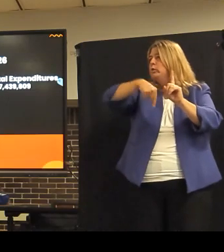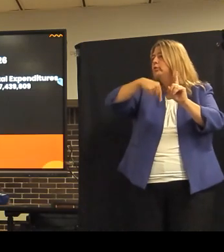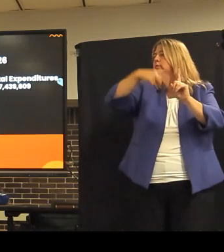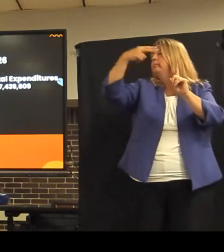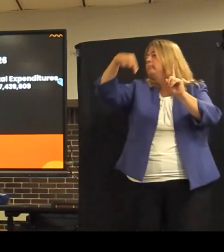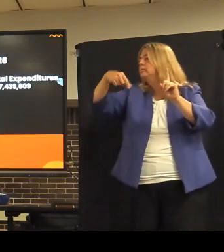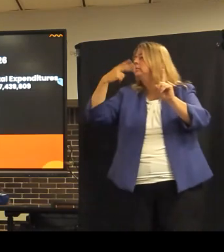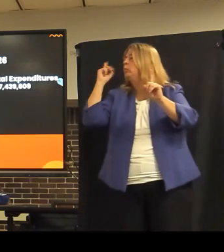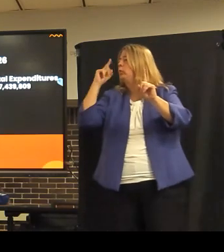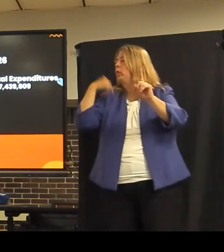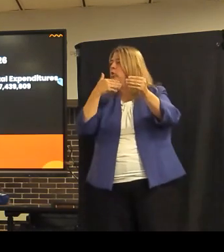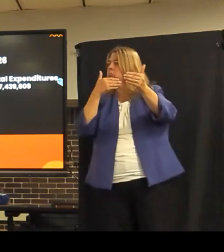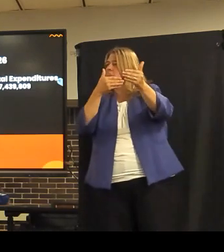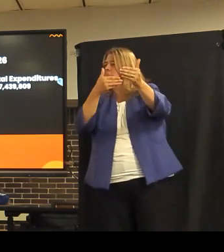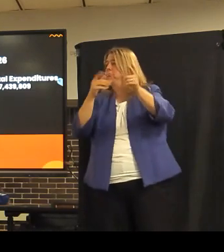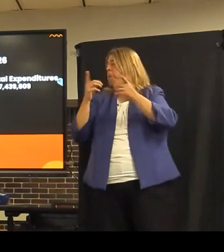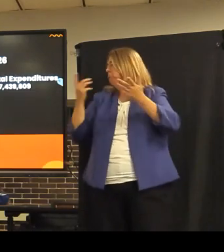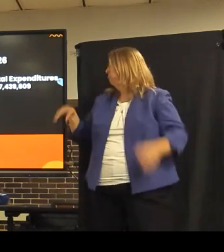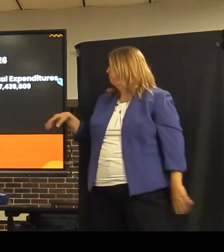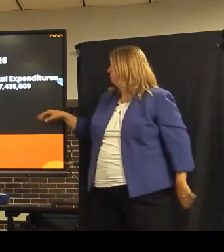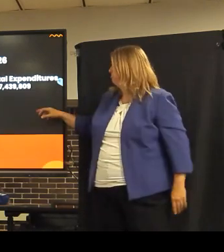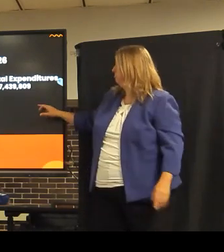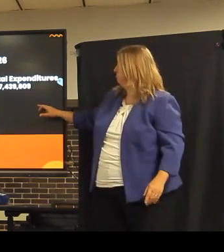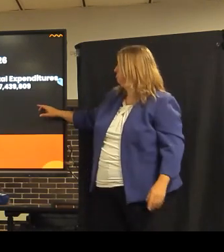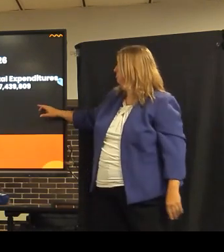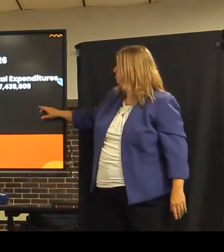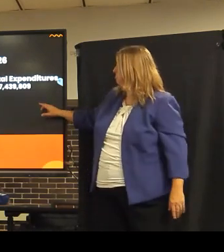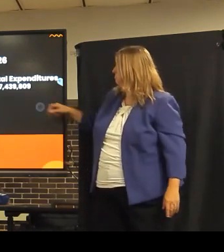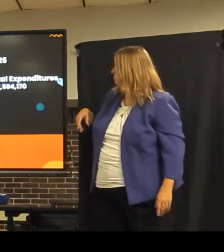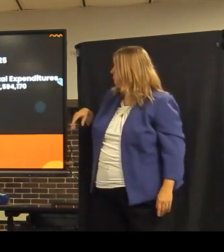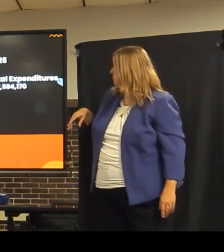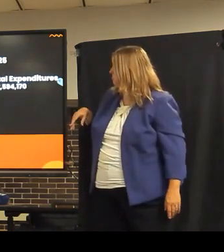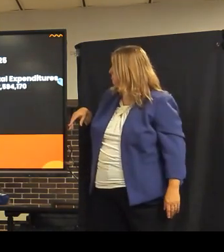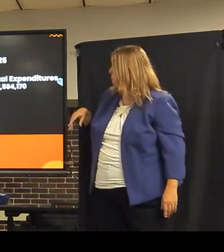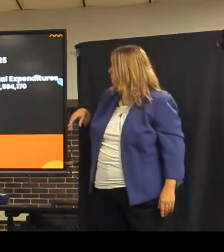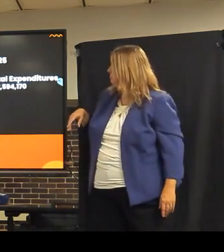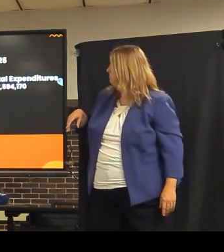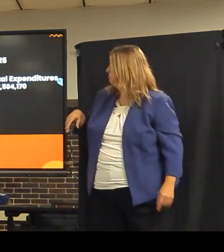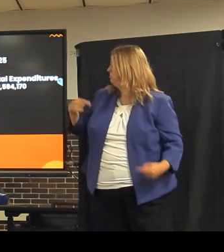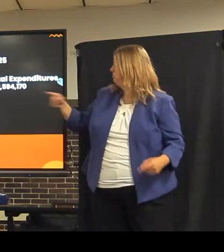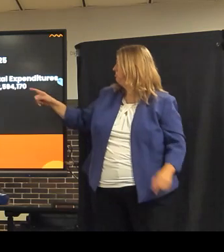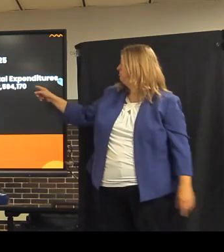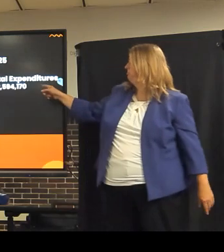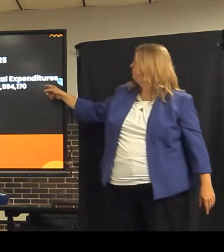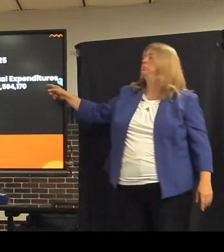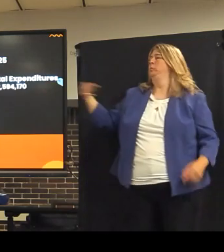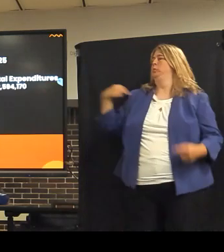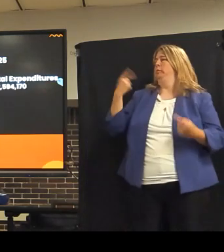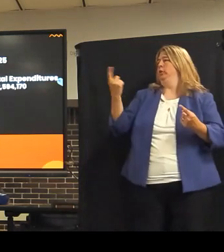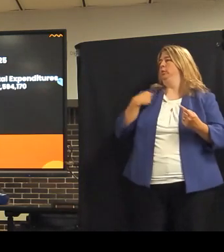been 2 months, but moving forward, I'll continue to analyze it by the quarter as well.